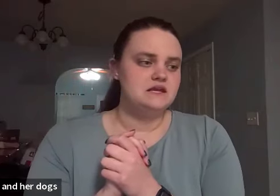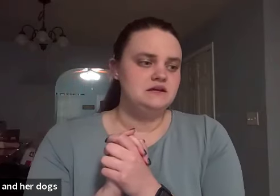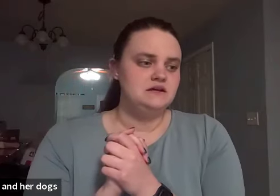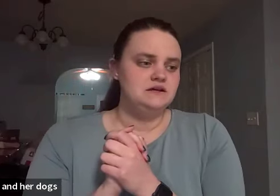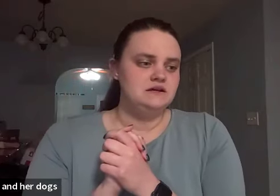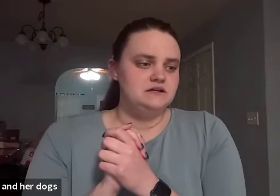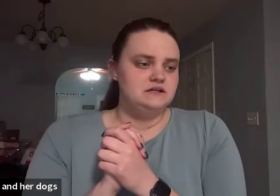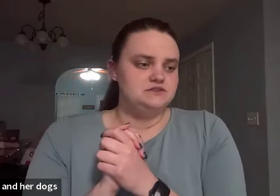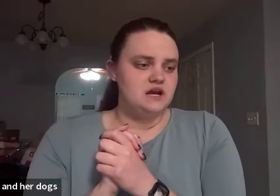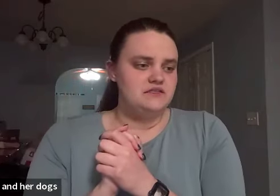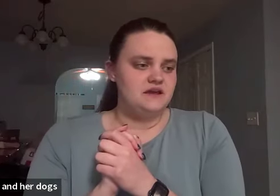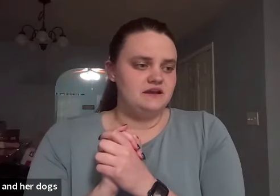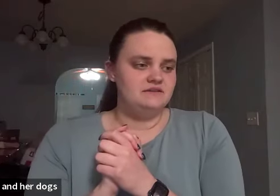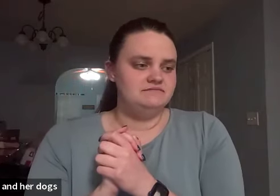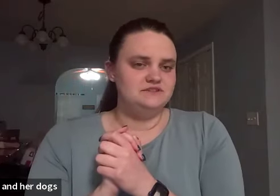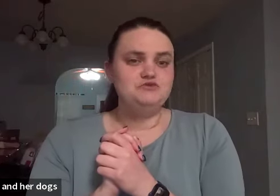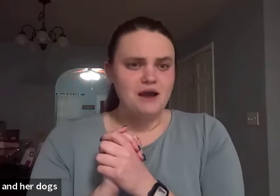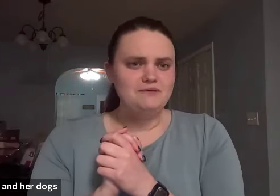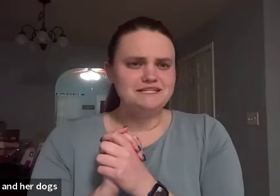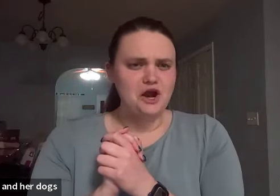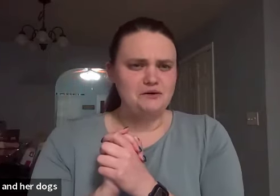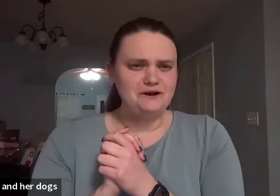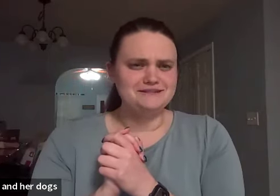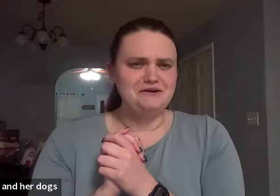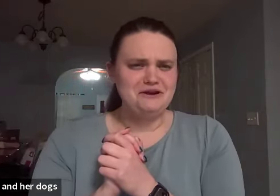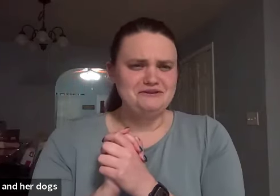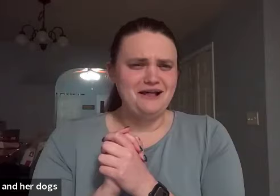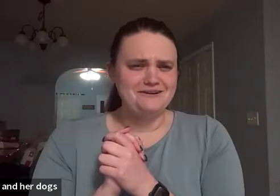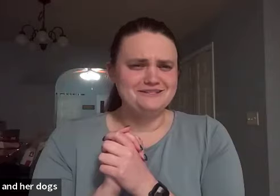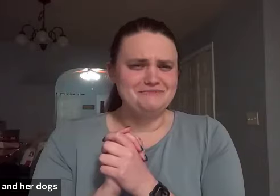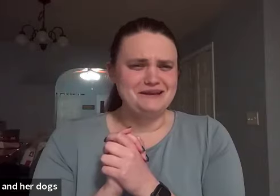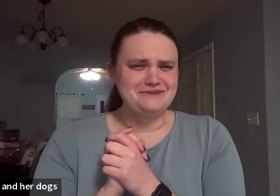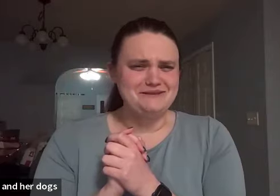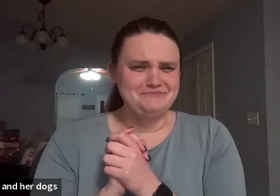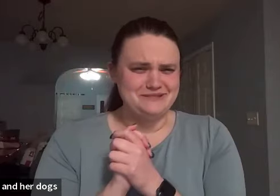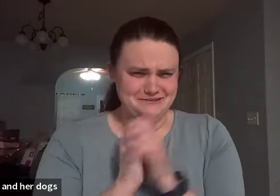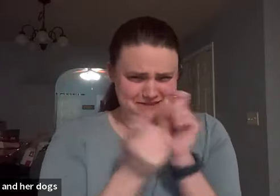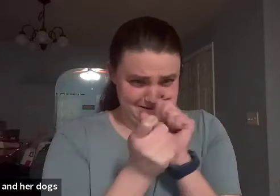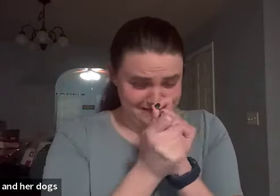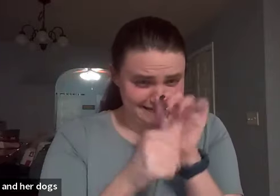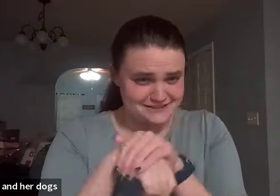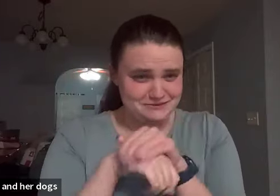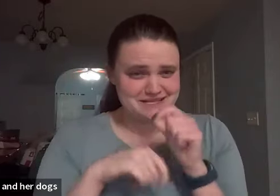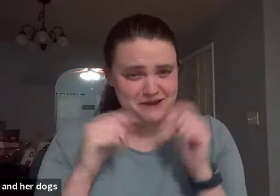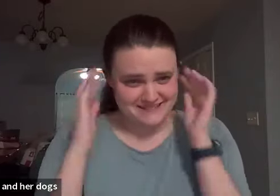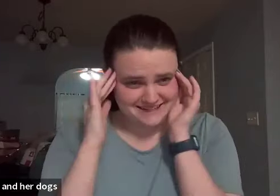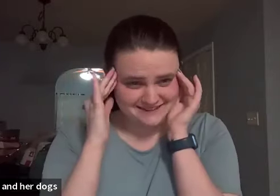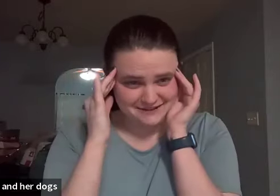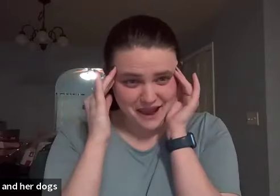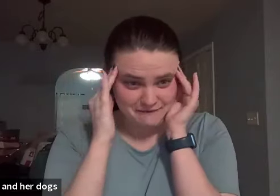then trying to think. You got me with such hard words. Oh no, y'all are gonna start picking really specific English words. I'm gonna have to sit here and think of how I